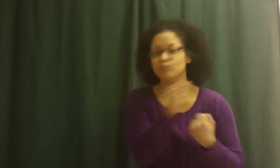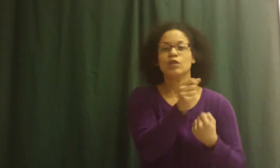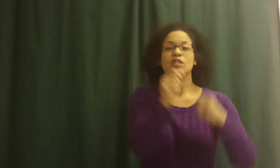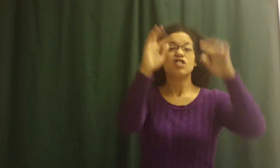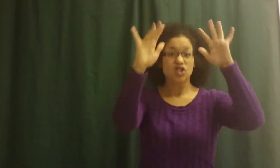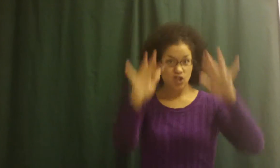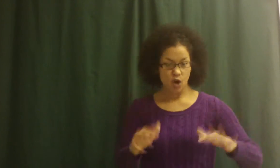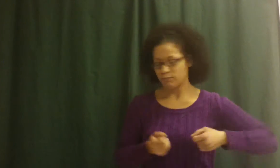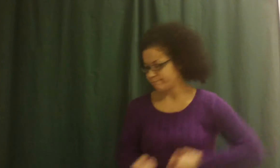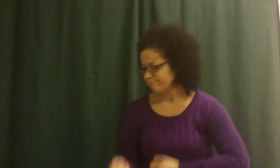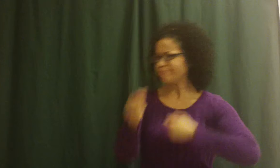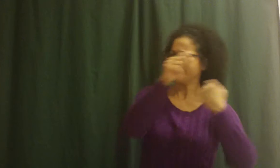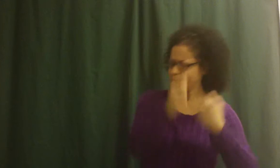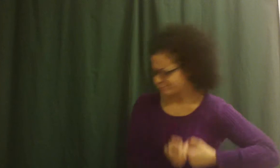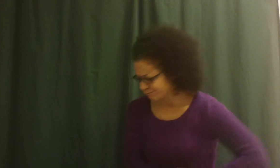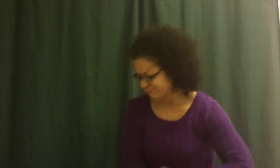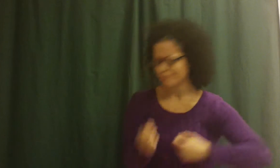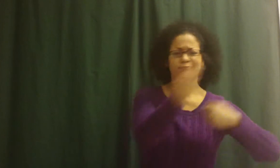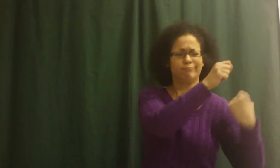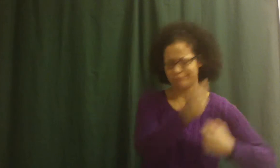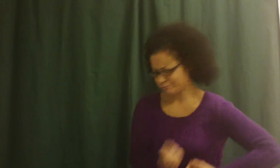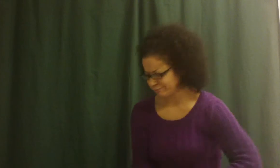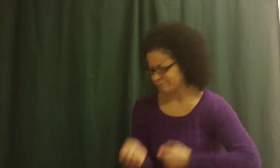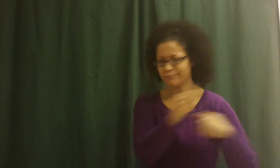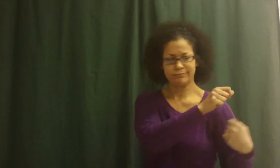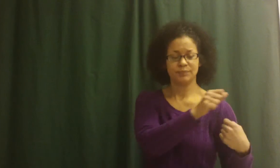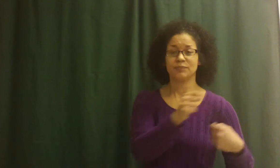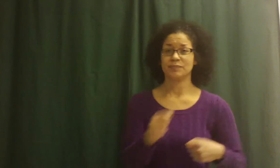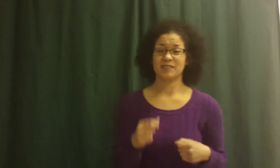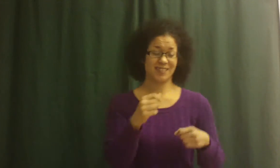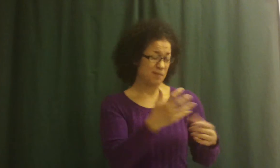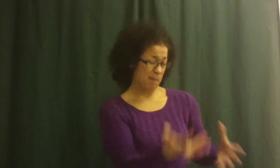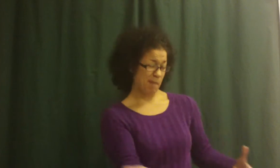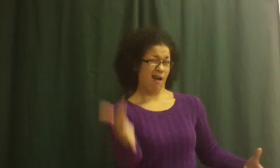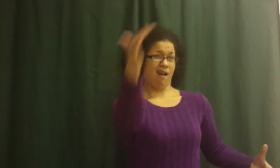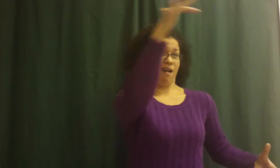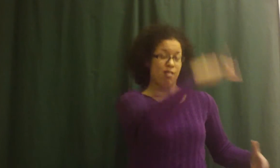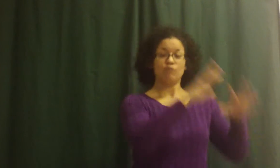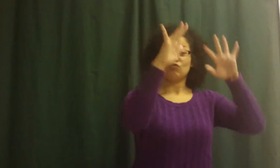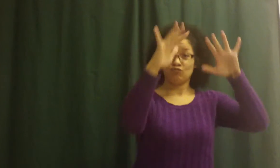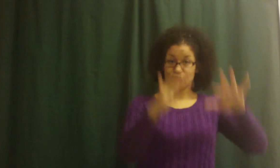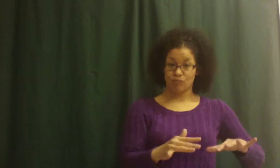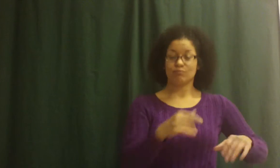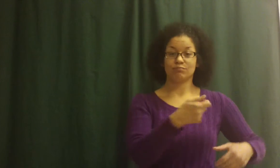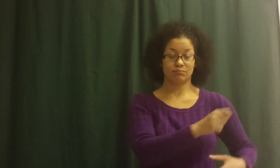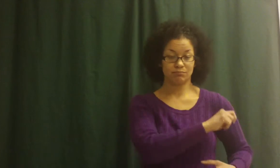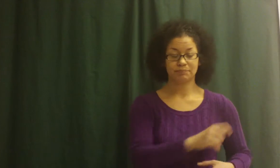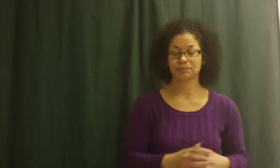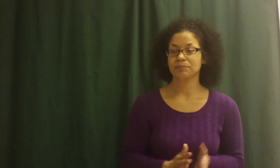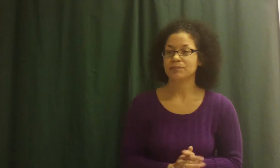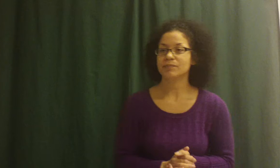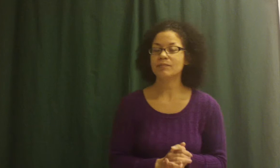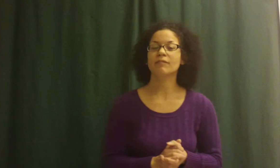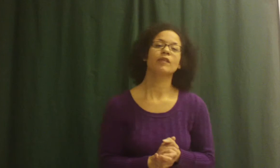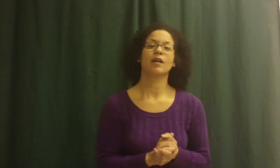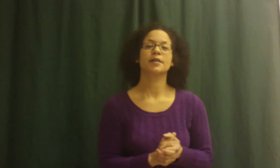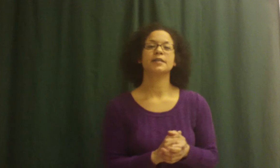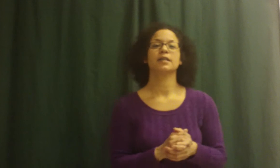close where he had shoveled this pile of snow. I got the back wheel